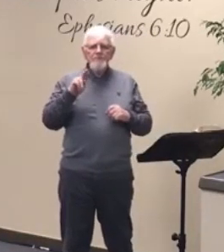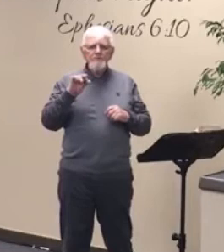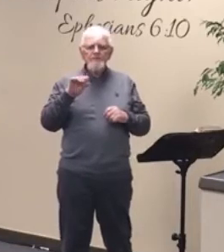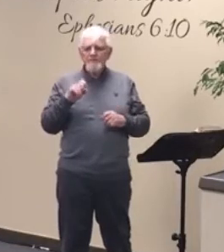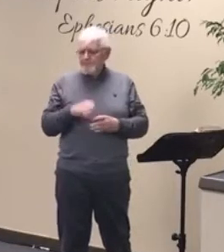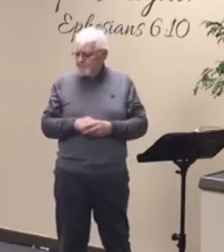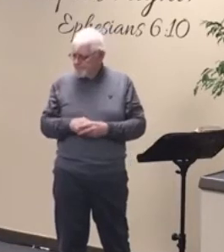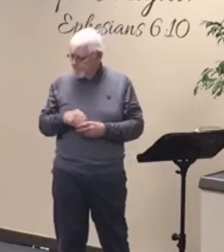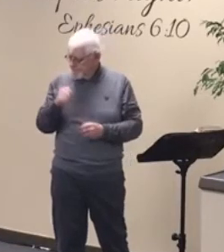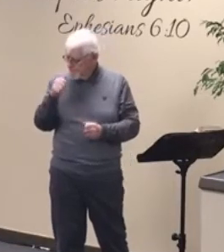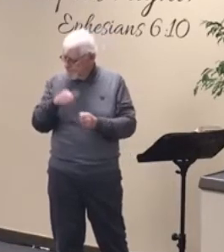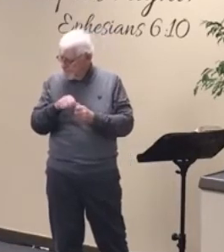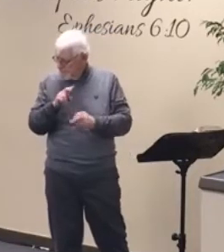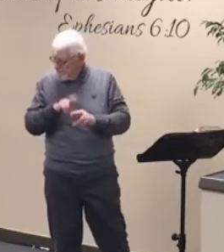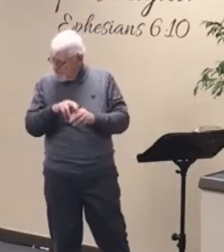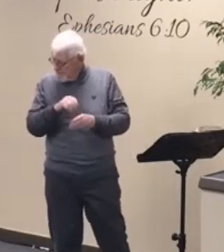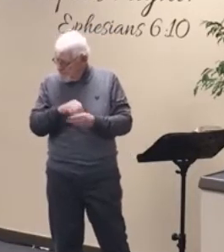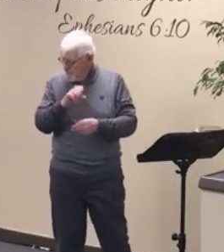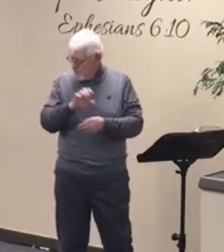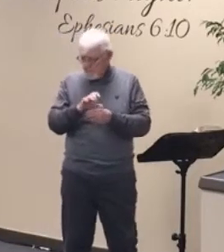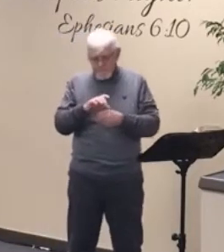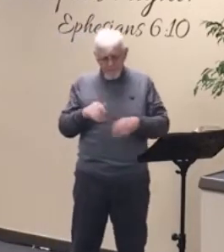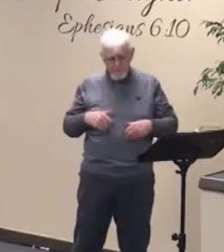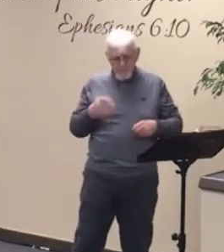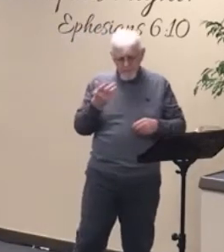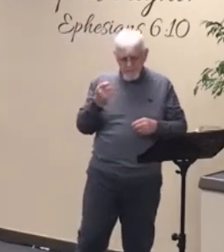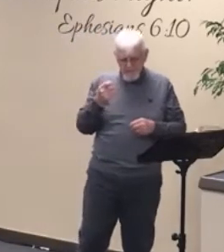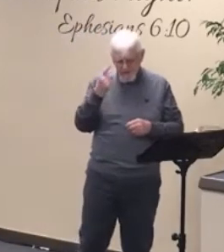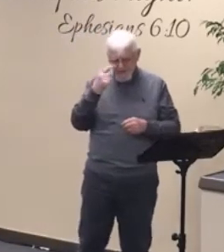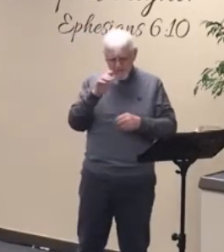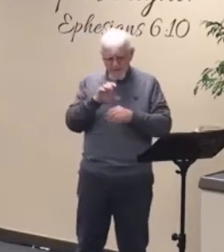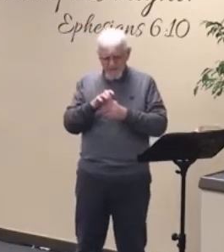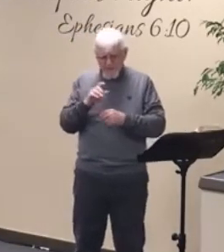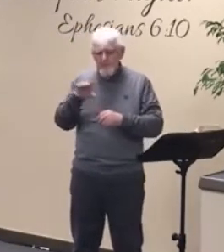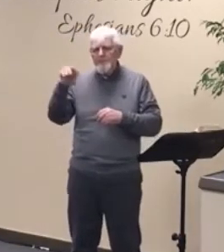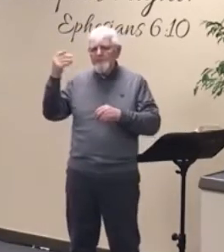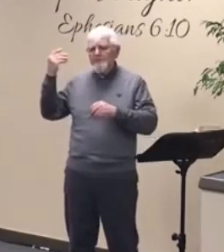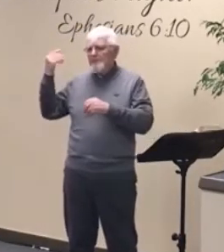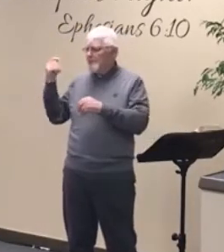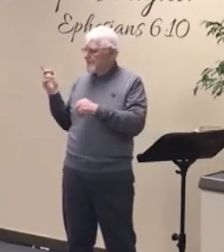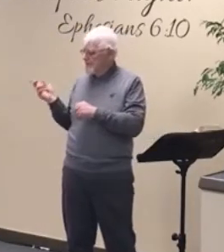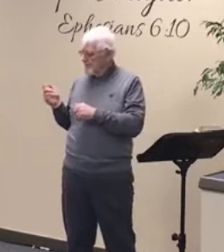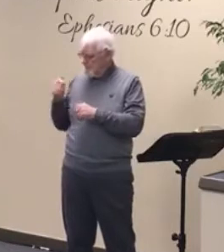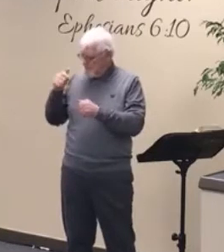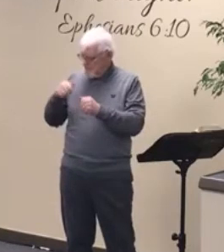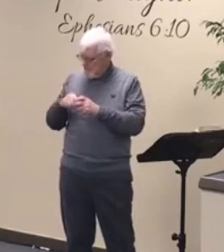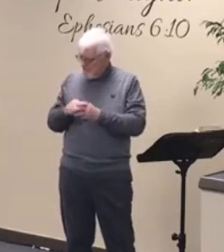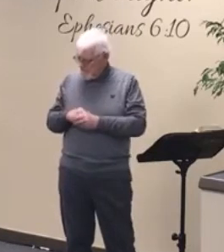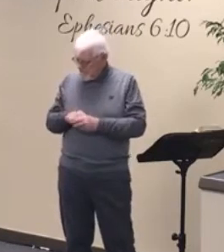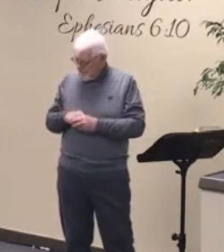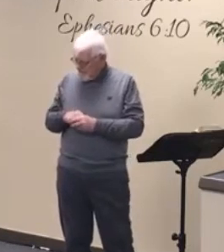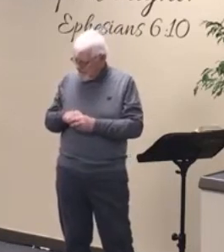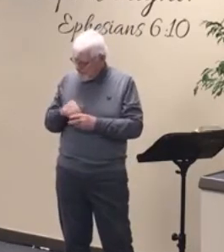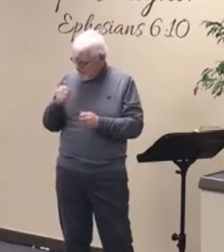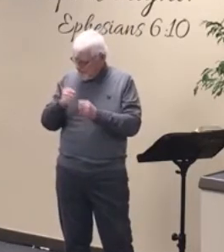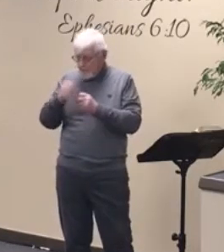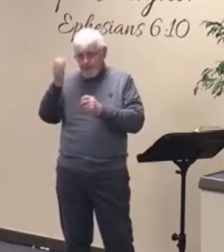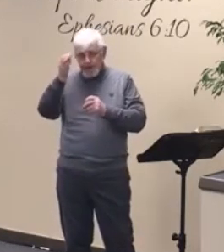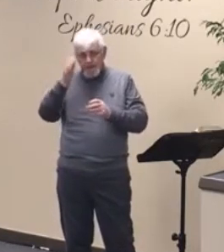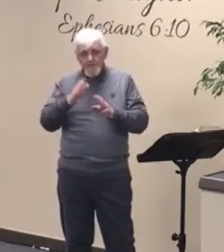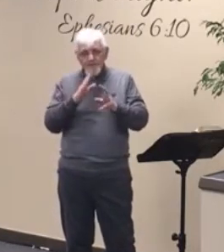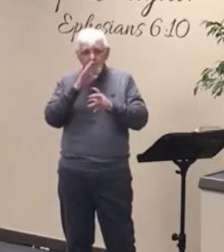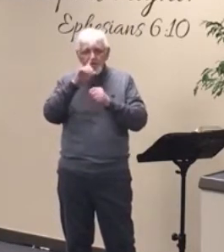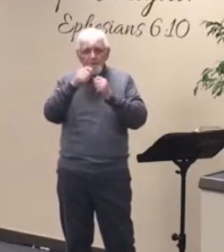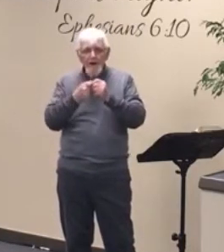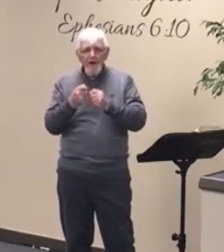I remember sitting in church, I was younger, I think I was married at the time, I don't remember. I just remember the preacher preaching on pride,